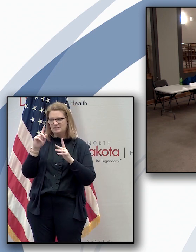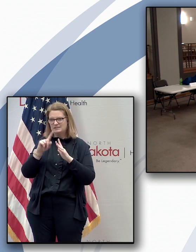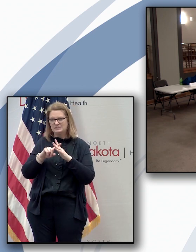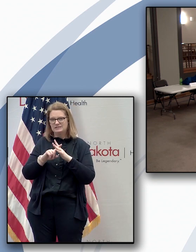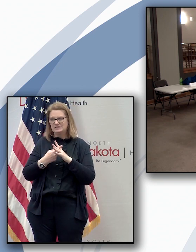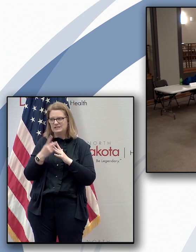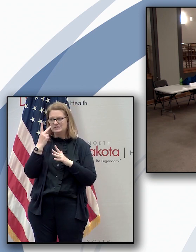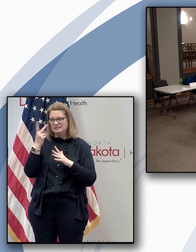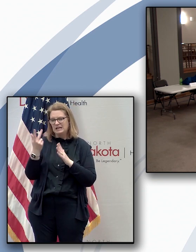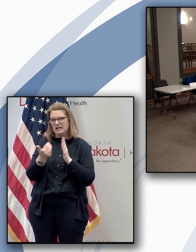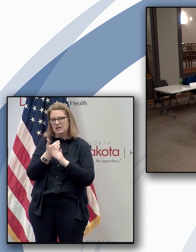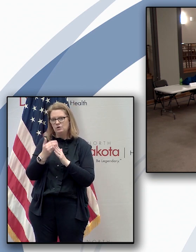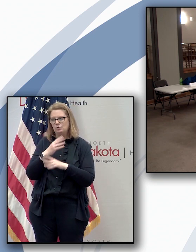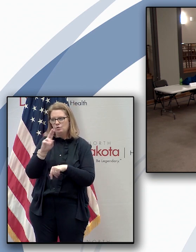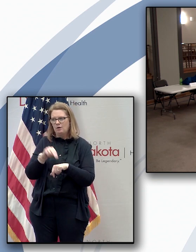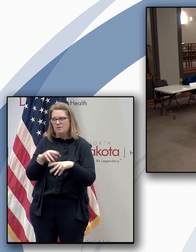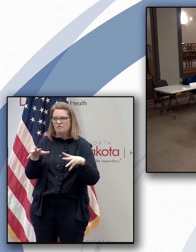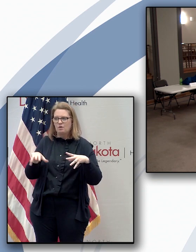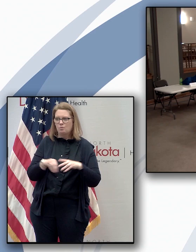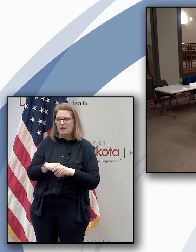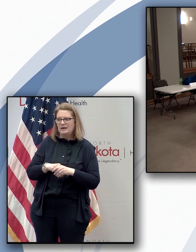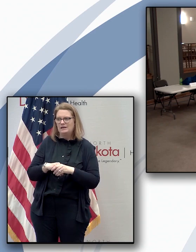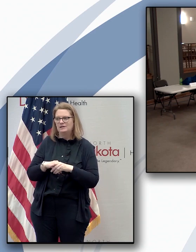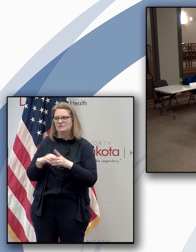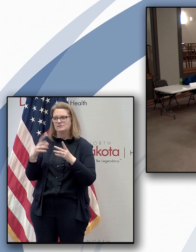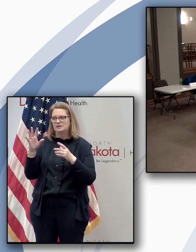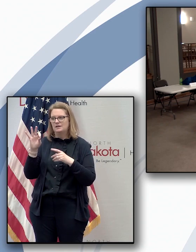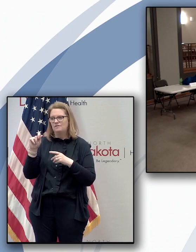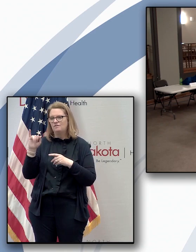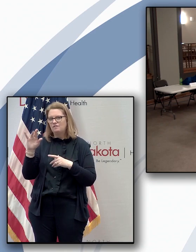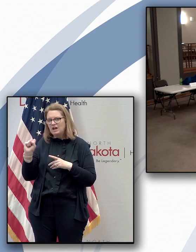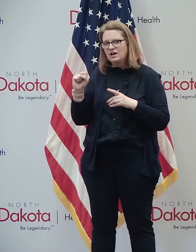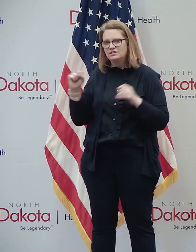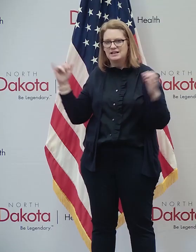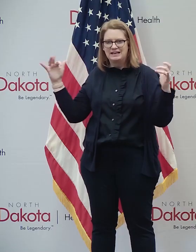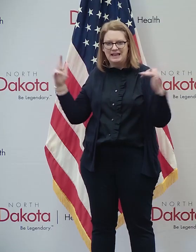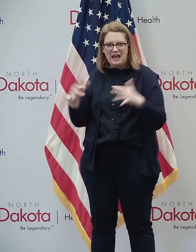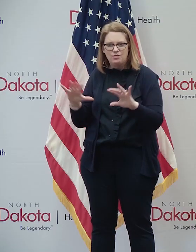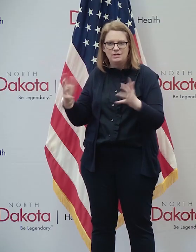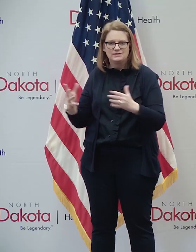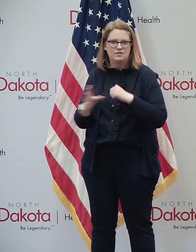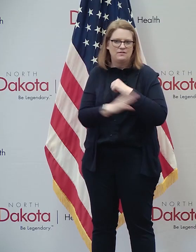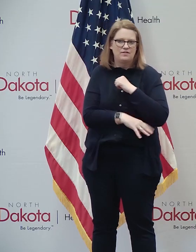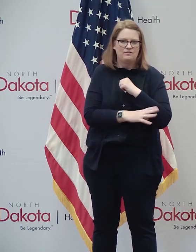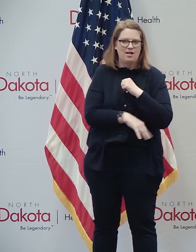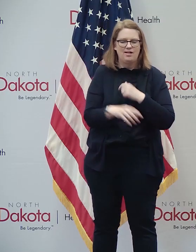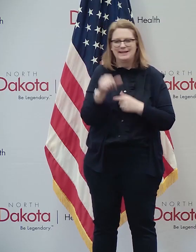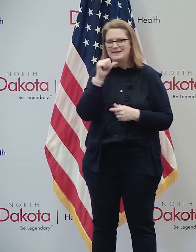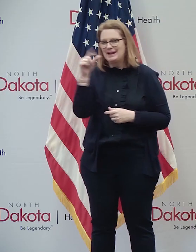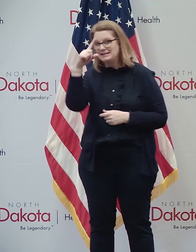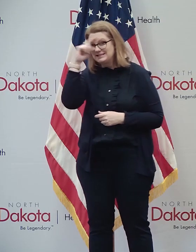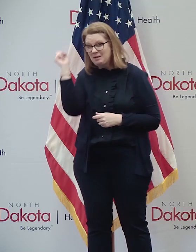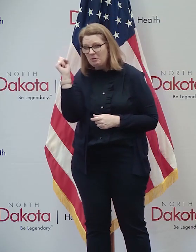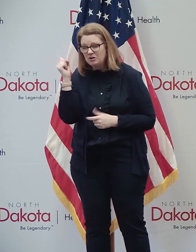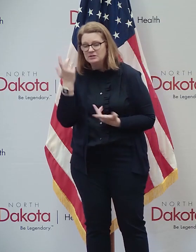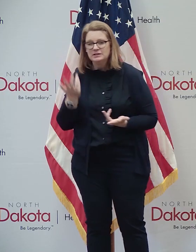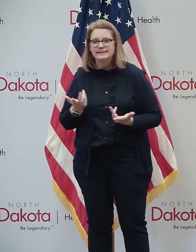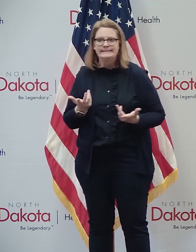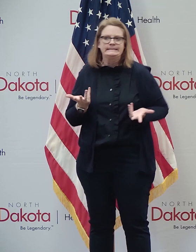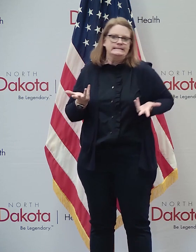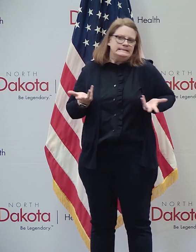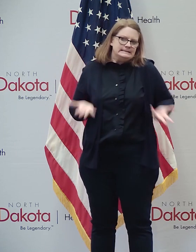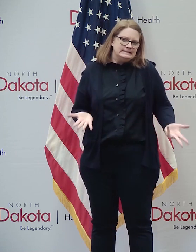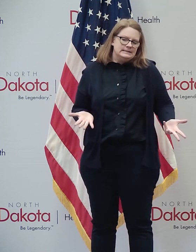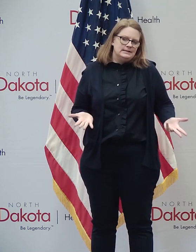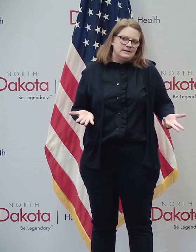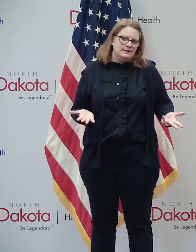until Friday for guidance, and yet the North Dakota State Fair has today canceled. Do you think with this